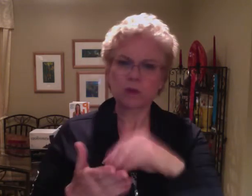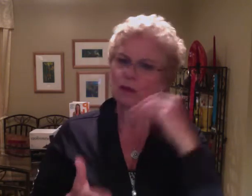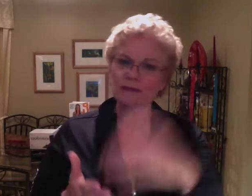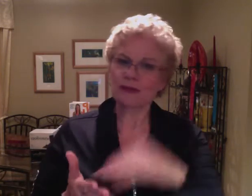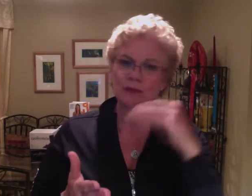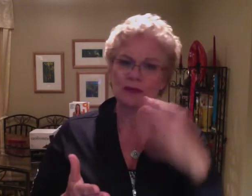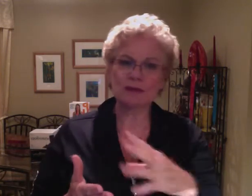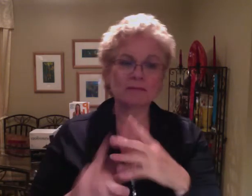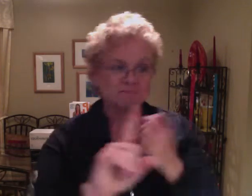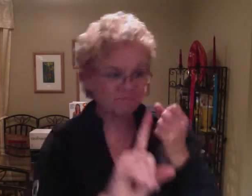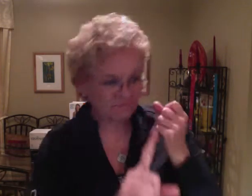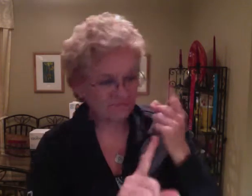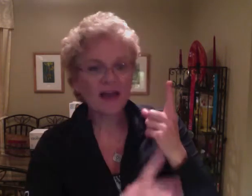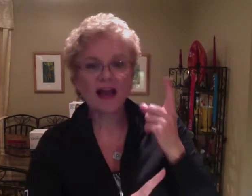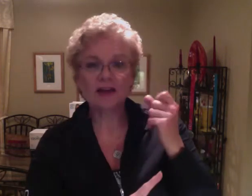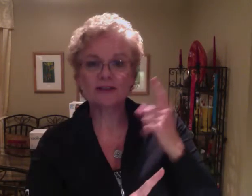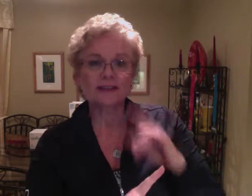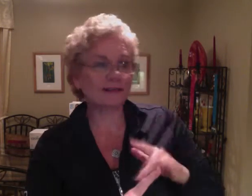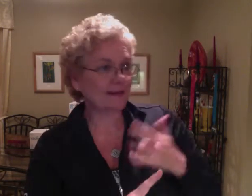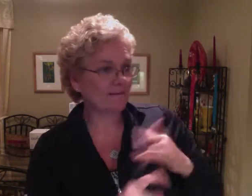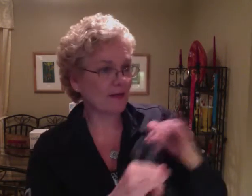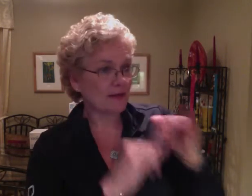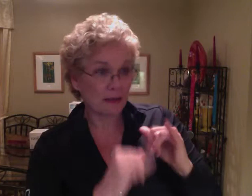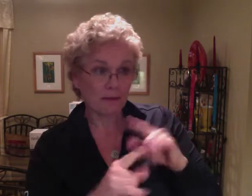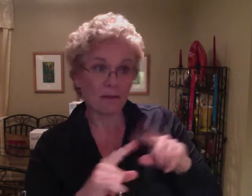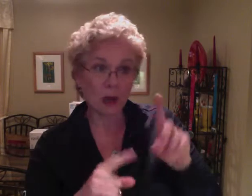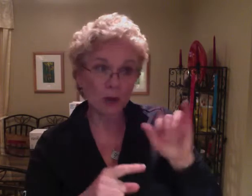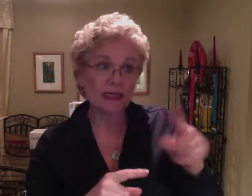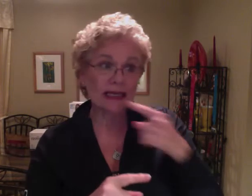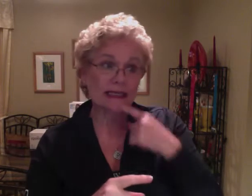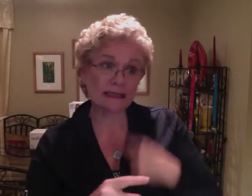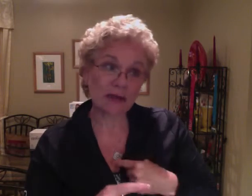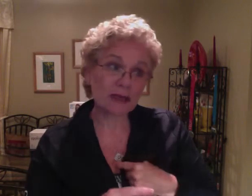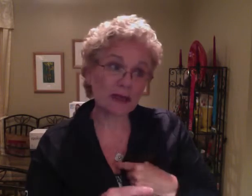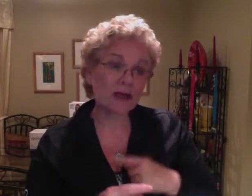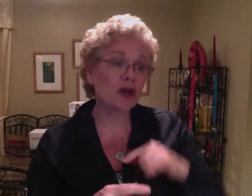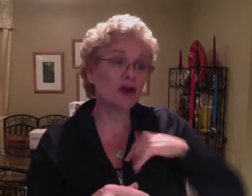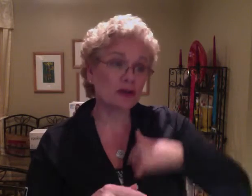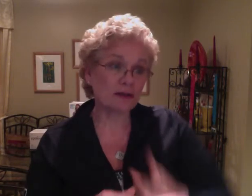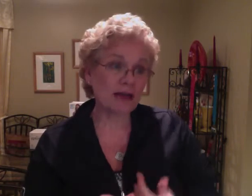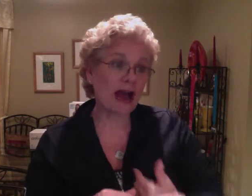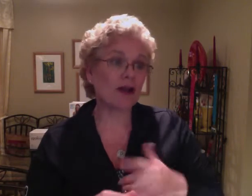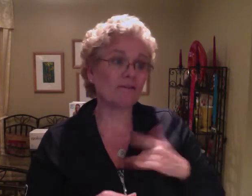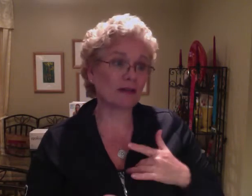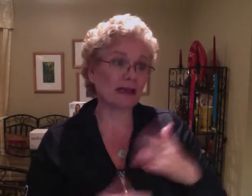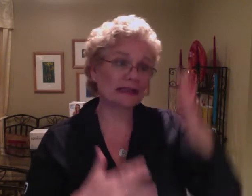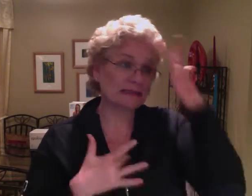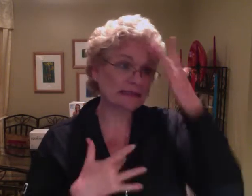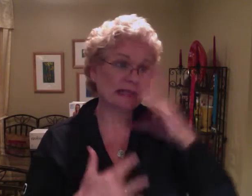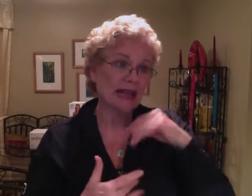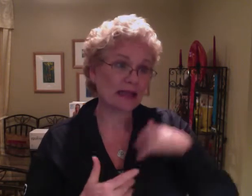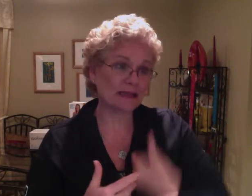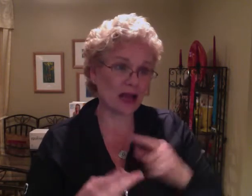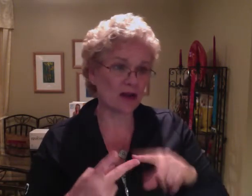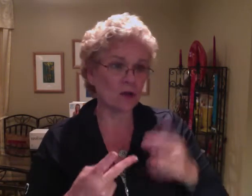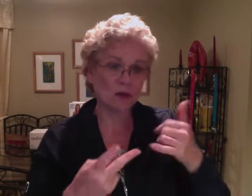I understand. I felt the same way, but you did tell me you're tired of being sick and tired. You have that last 10 pounds to lose. You need to